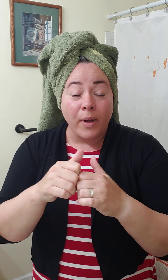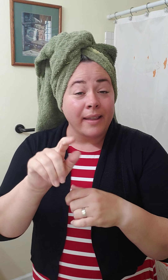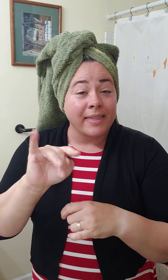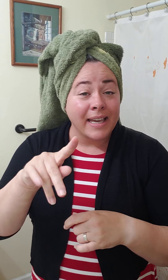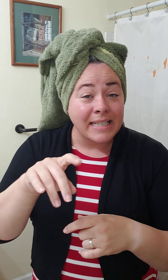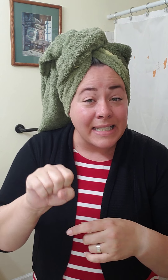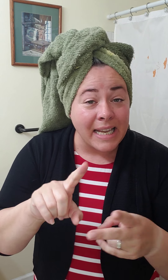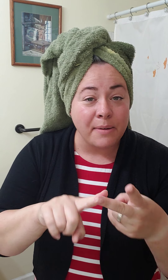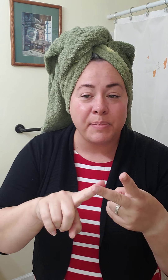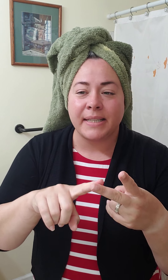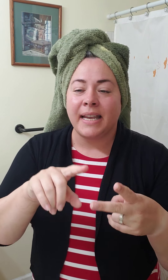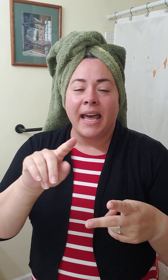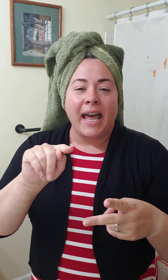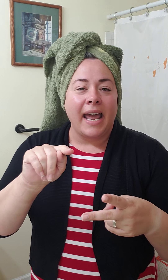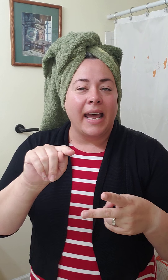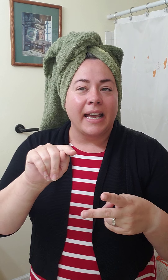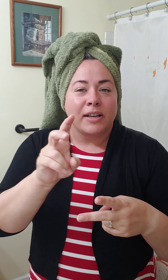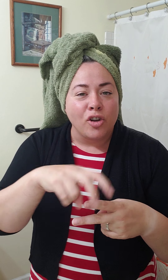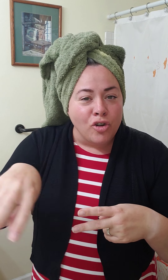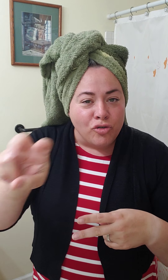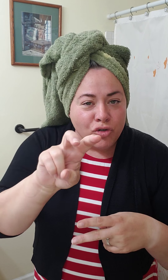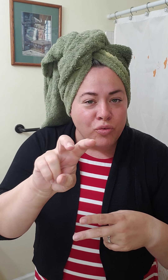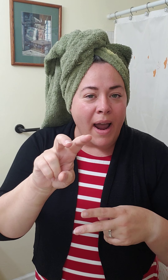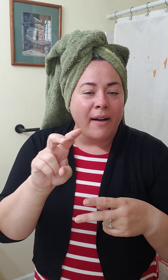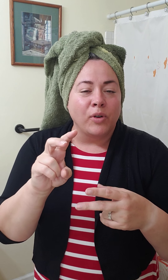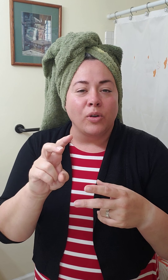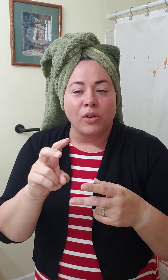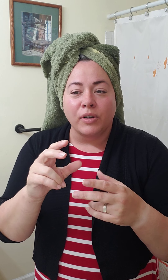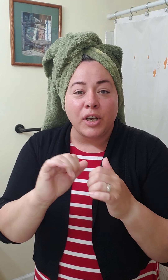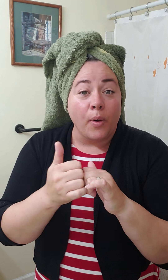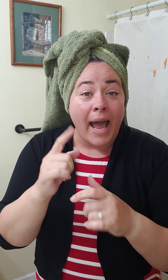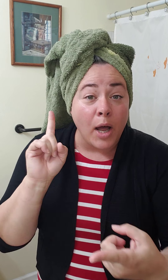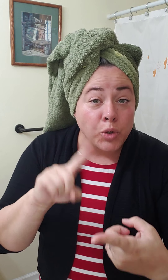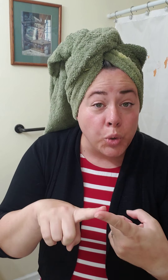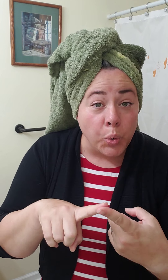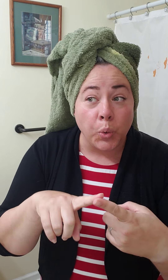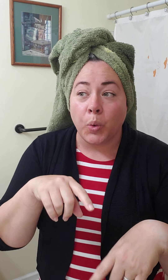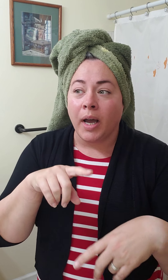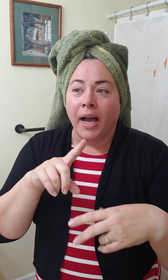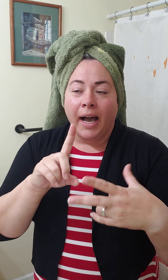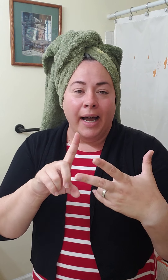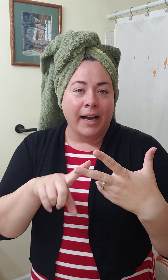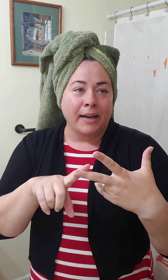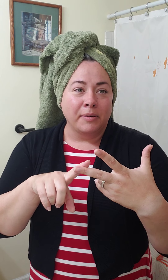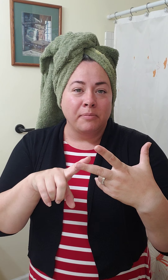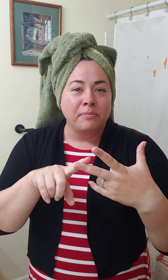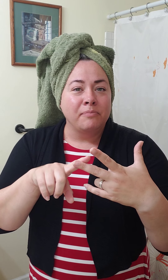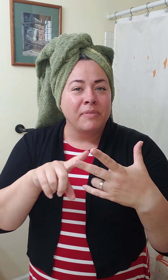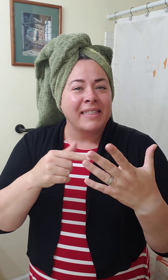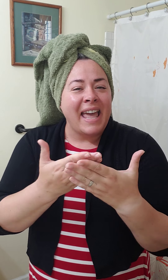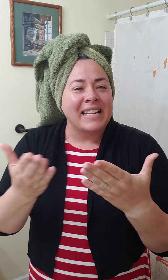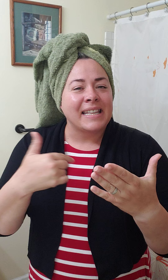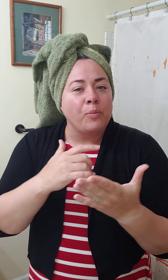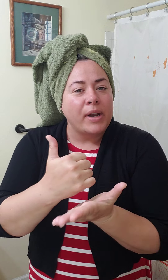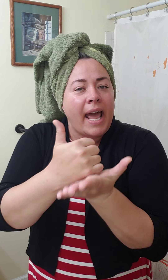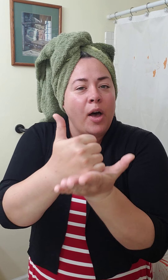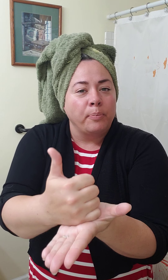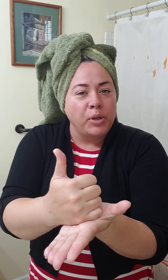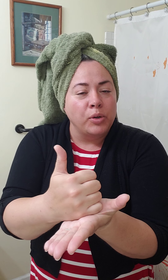with tips and travel, how to things that would help